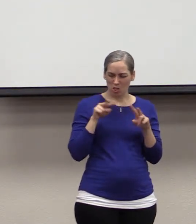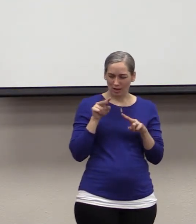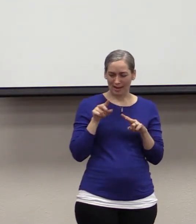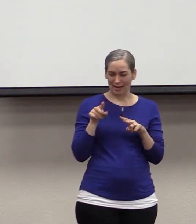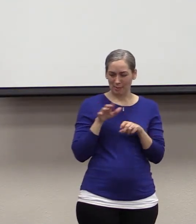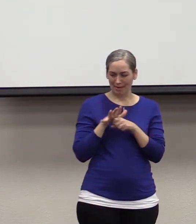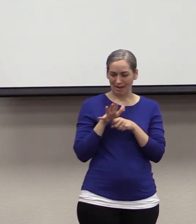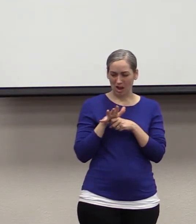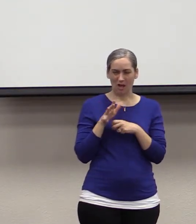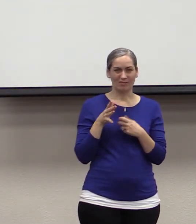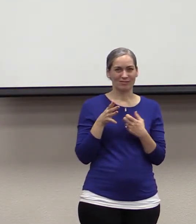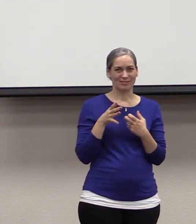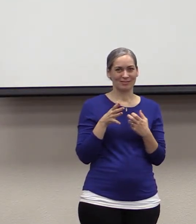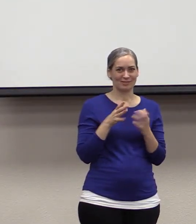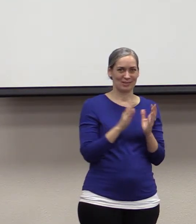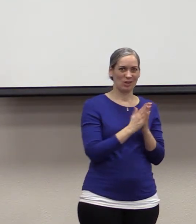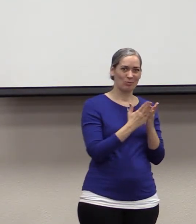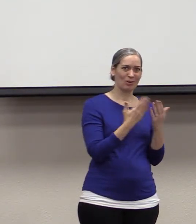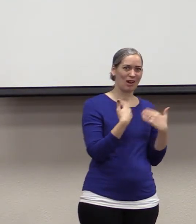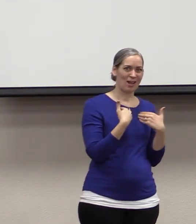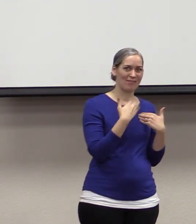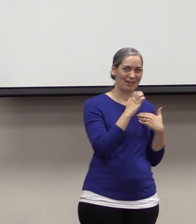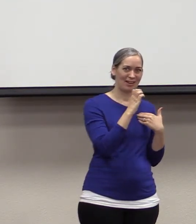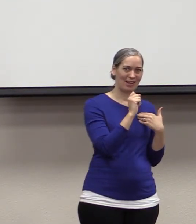do Esther, which is fine. The book is named after her.